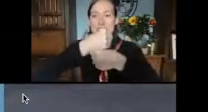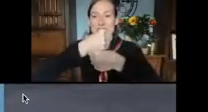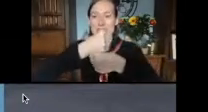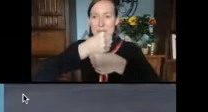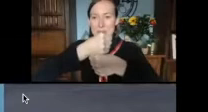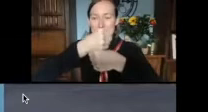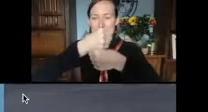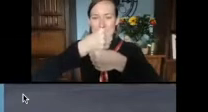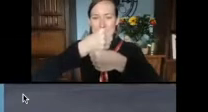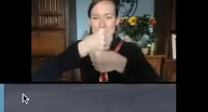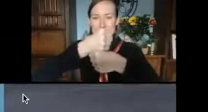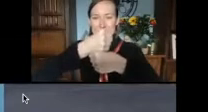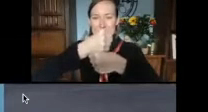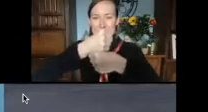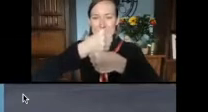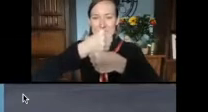G,